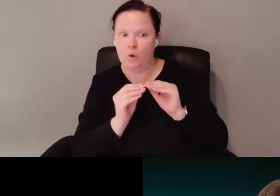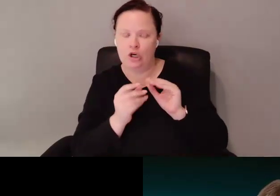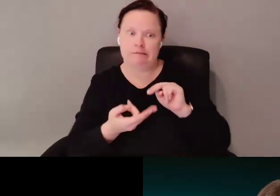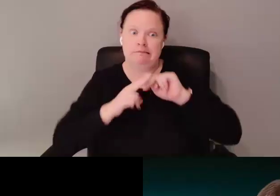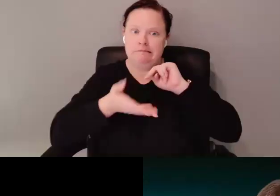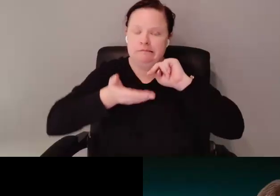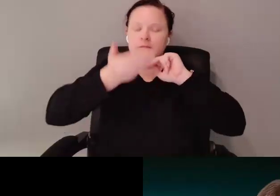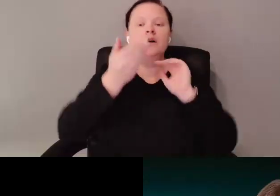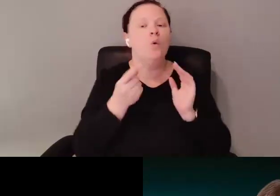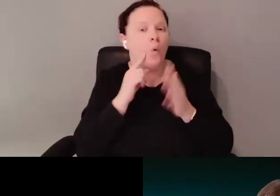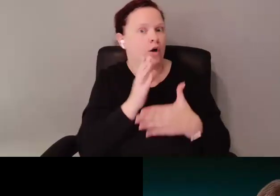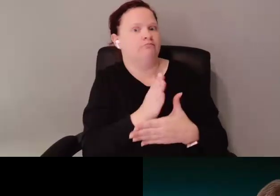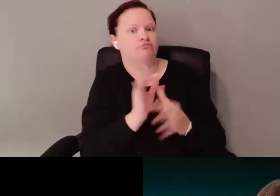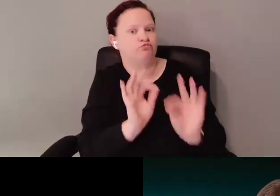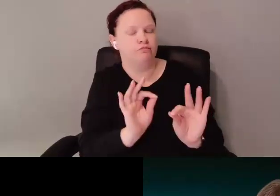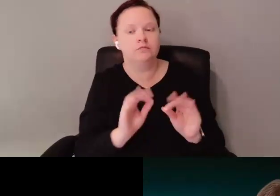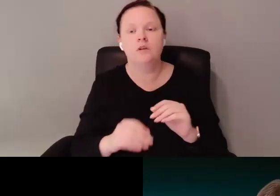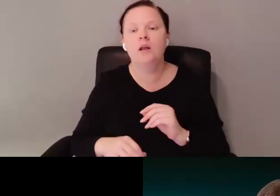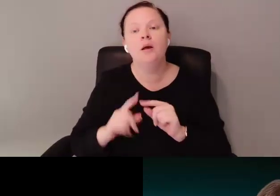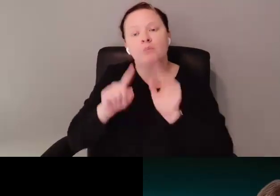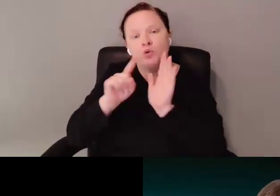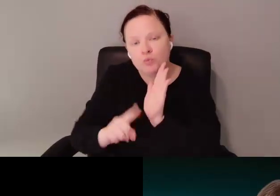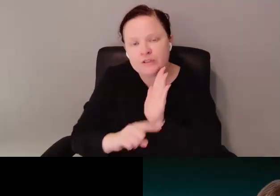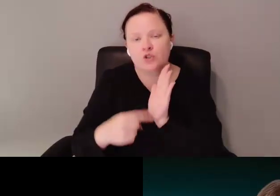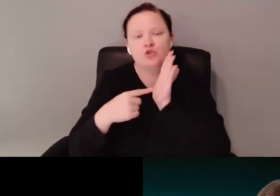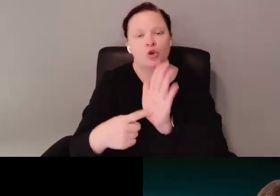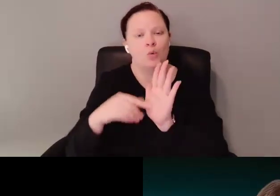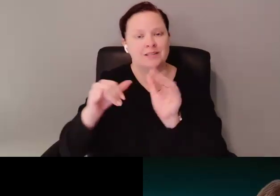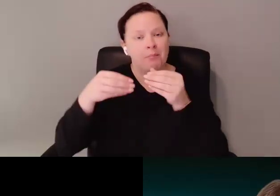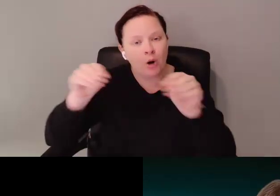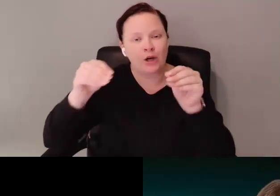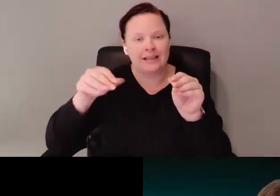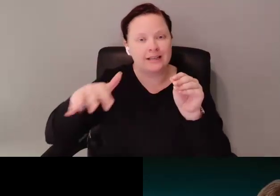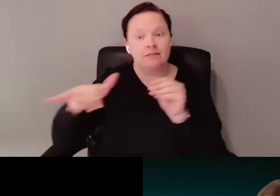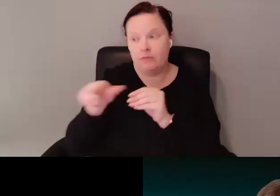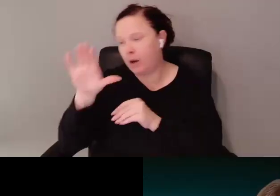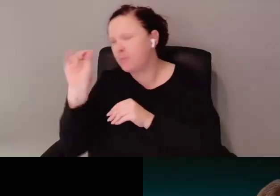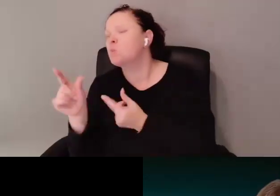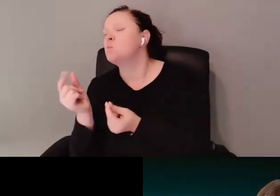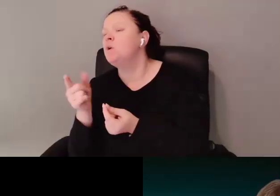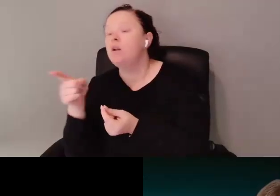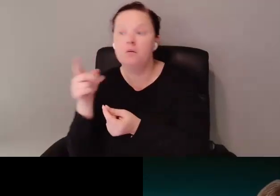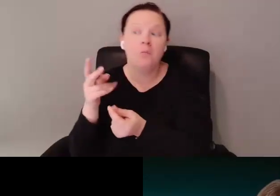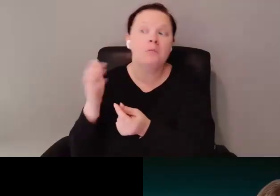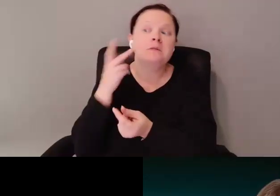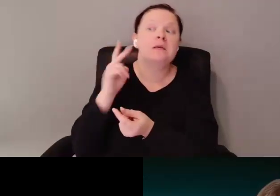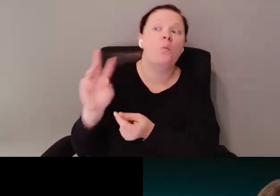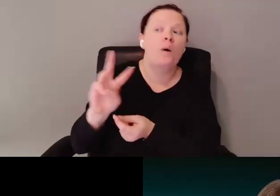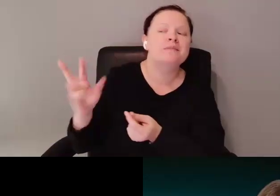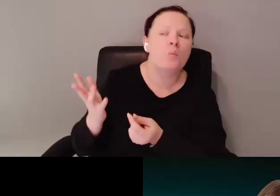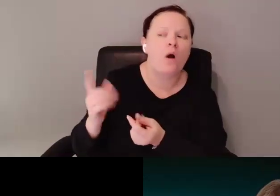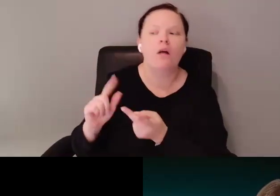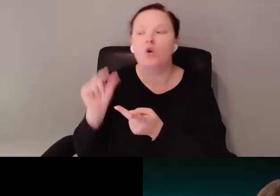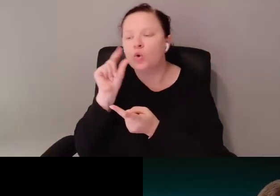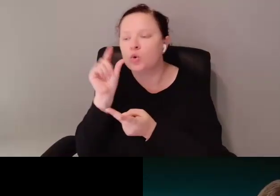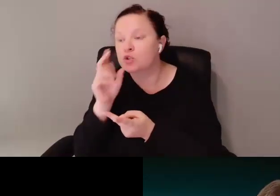They're doing research, a deep dive into the marketing that other company is doing. They're looking at their website, they're doing a Google